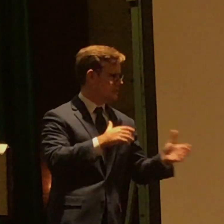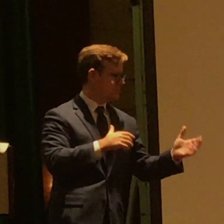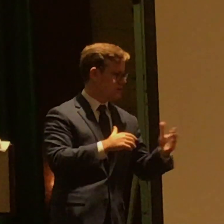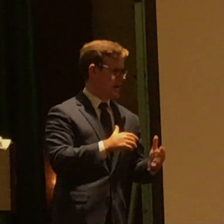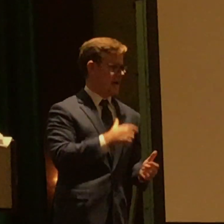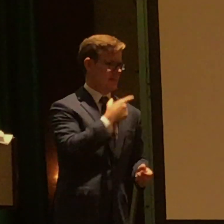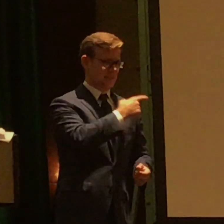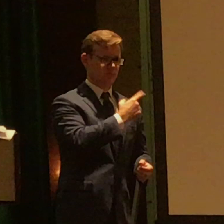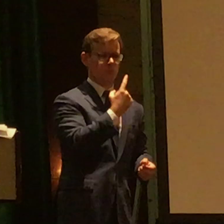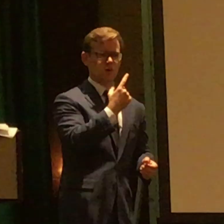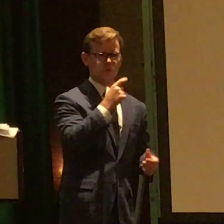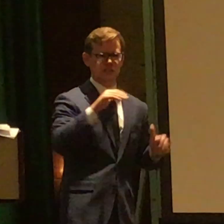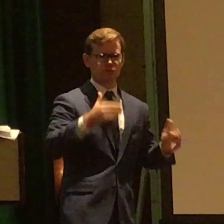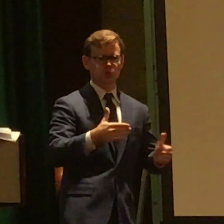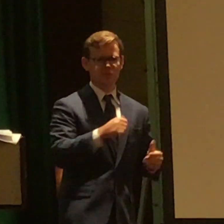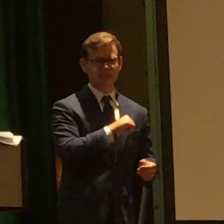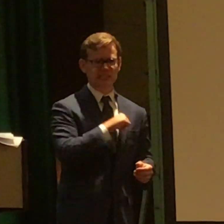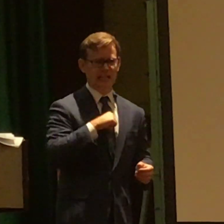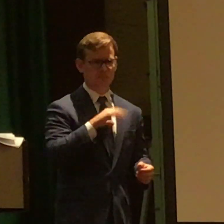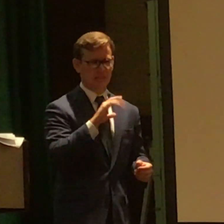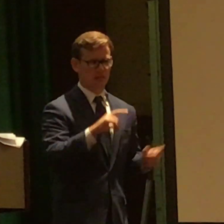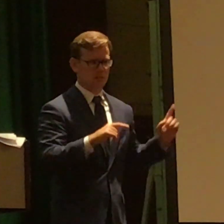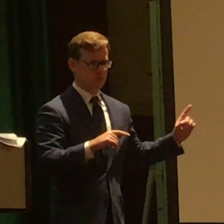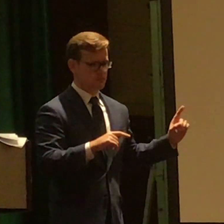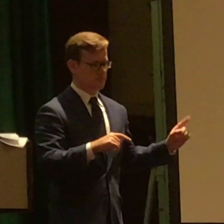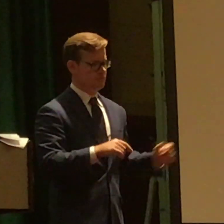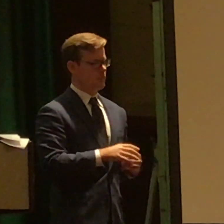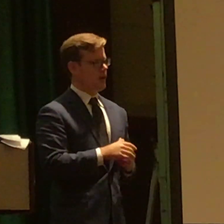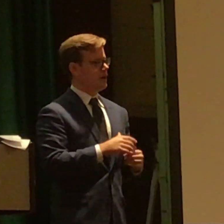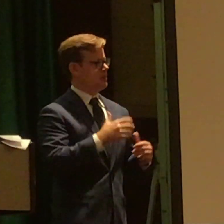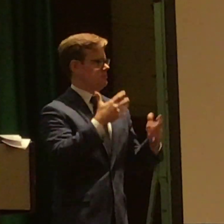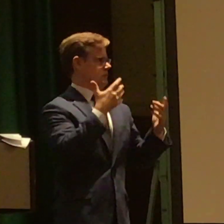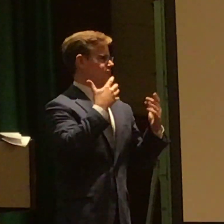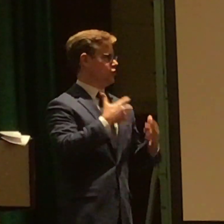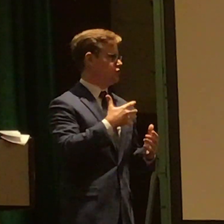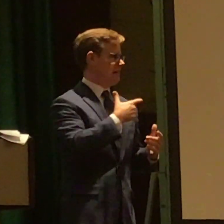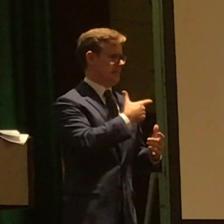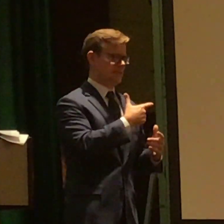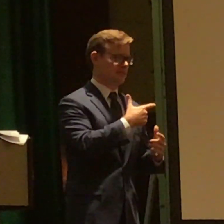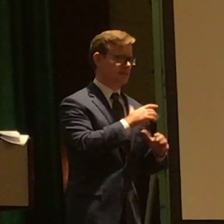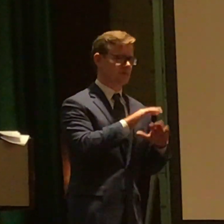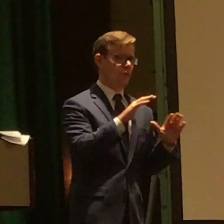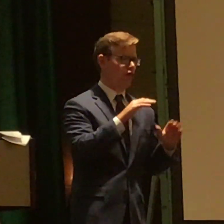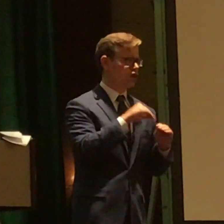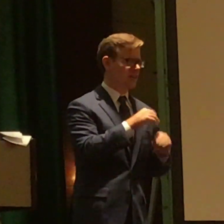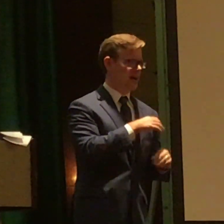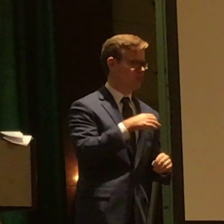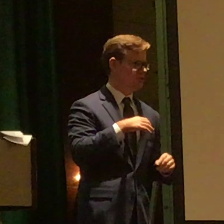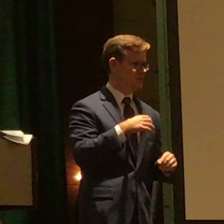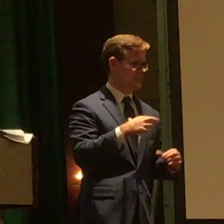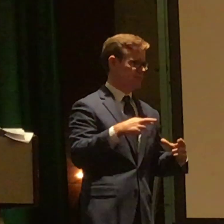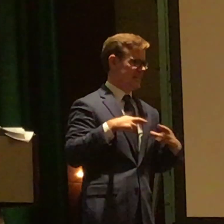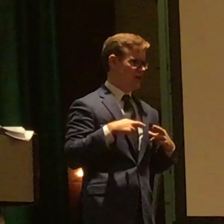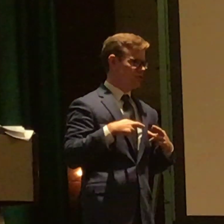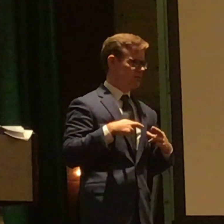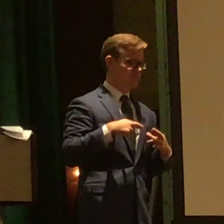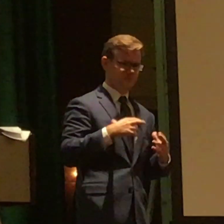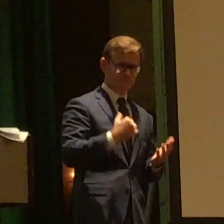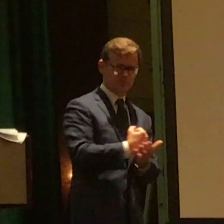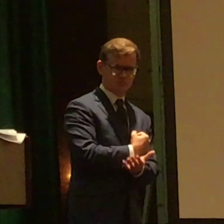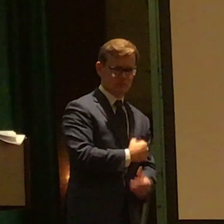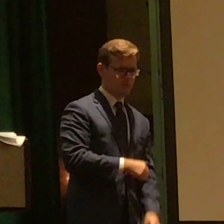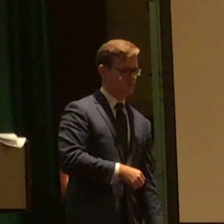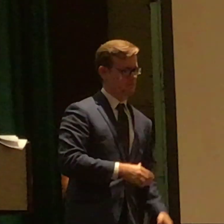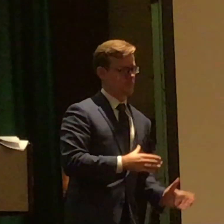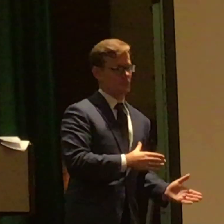He's a large supporter of the community, of the deaf community, and he was able to introduce one bill, but unfortunately, he's no